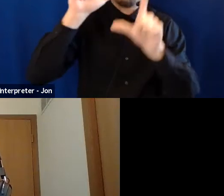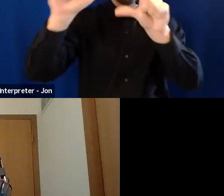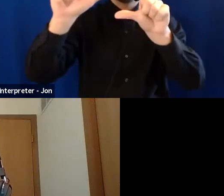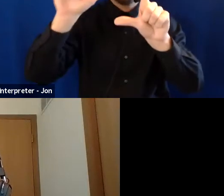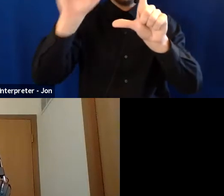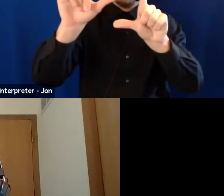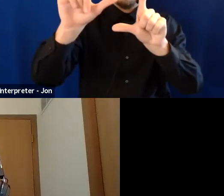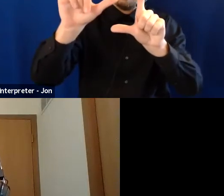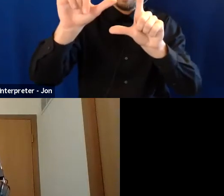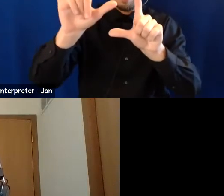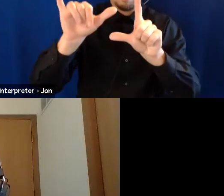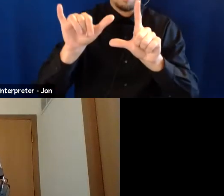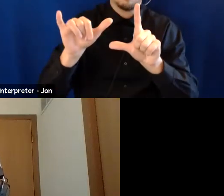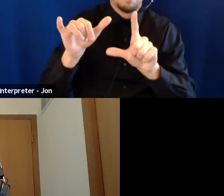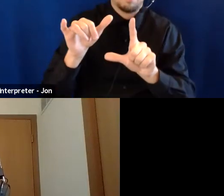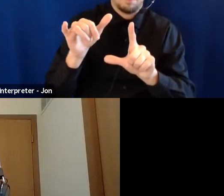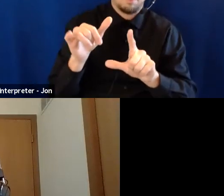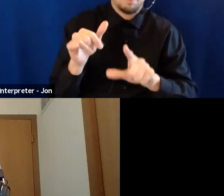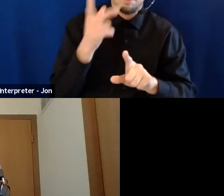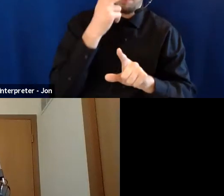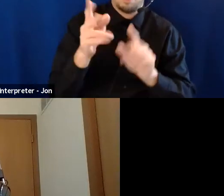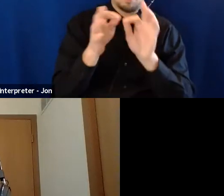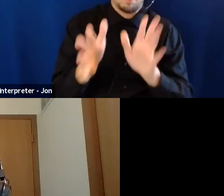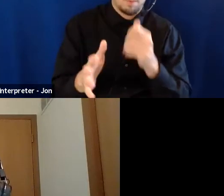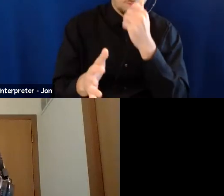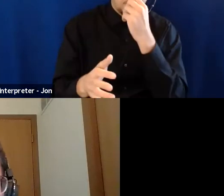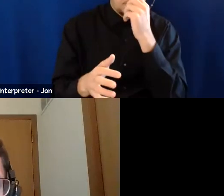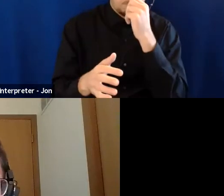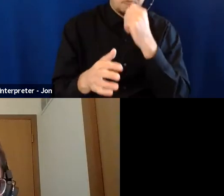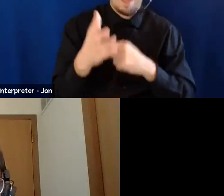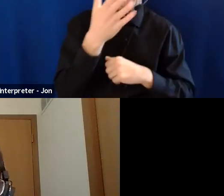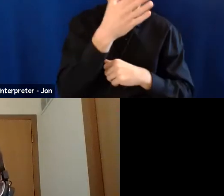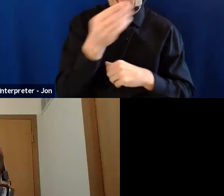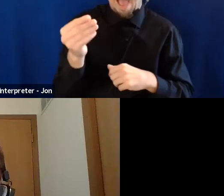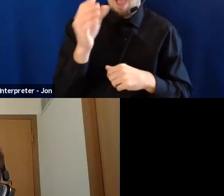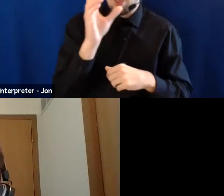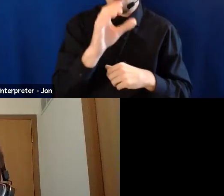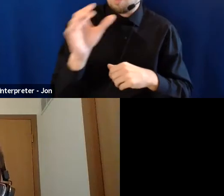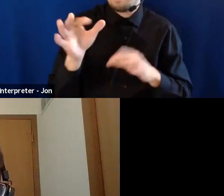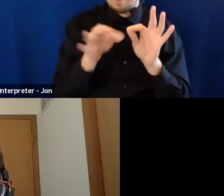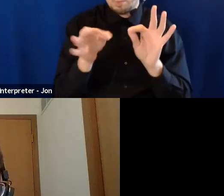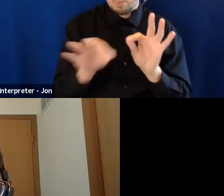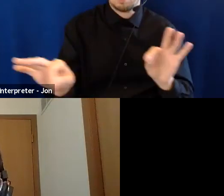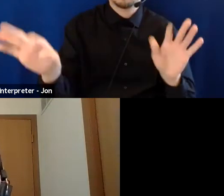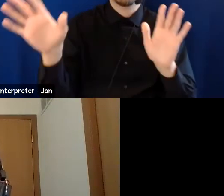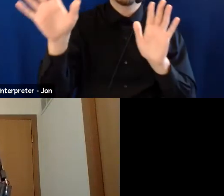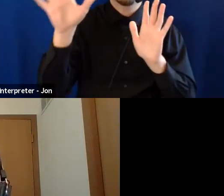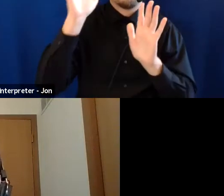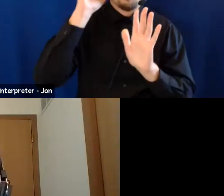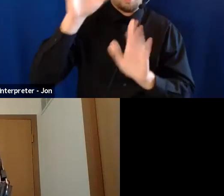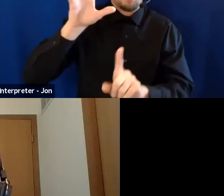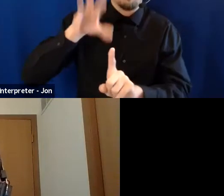there seeing him. And we do have it captioned and recorded.